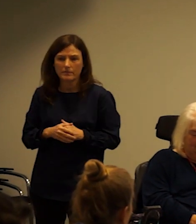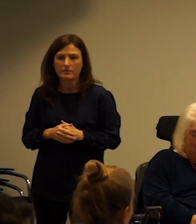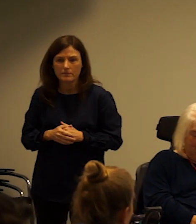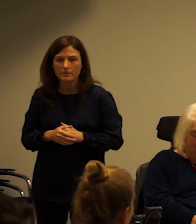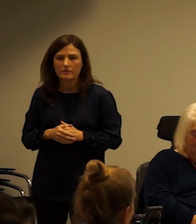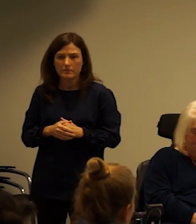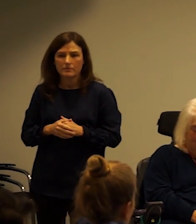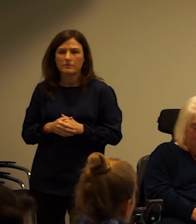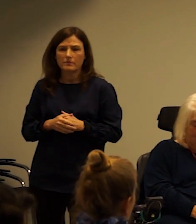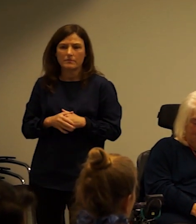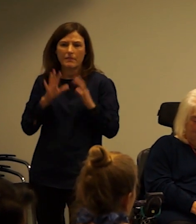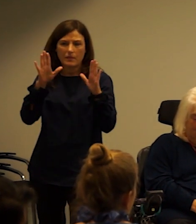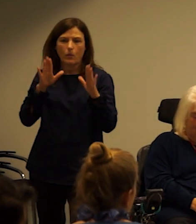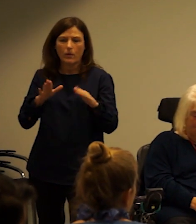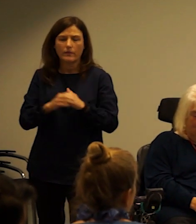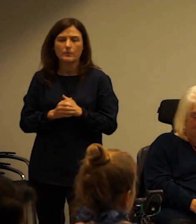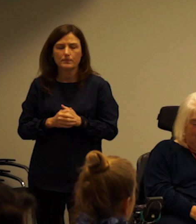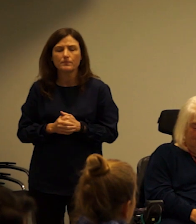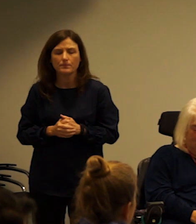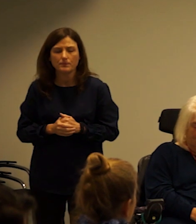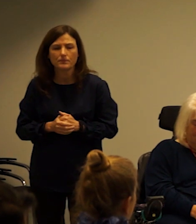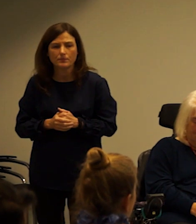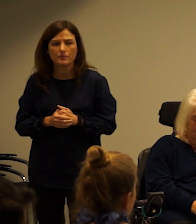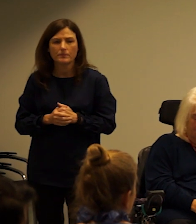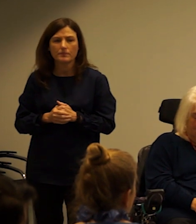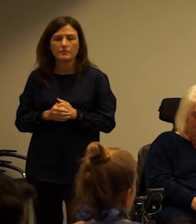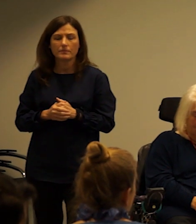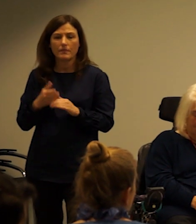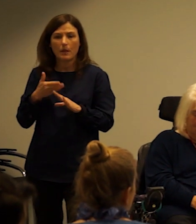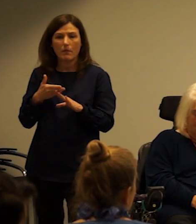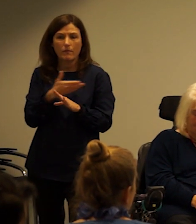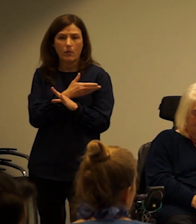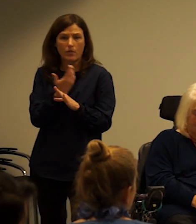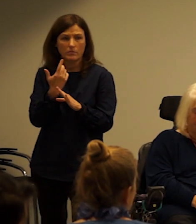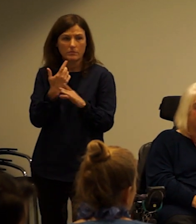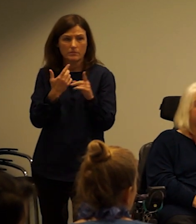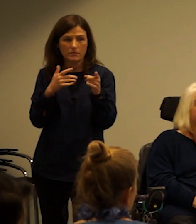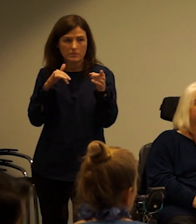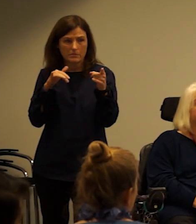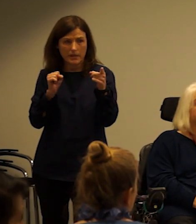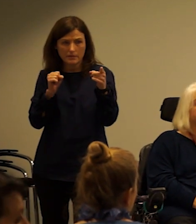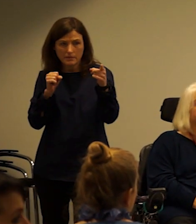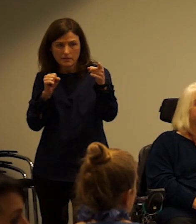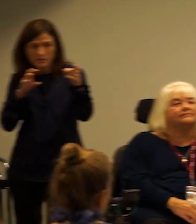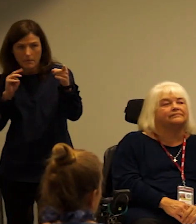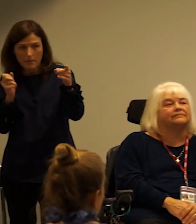so which is great. So, okay. All right, before we, yes, ma'am. If you're